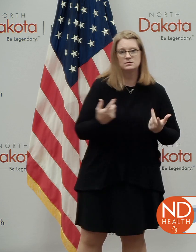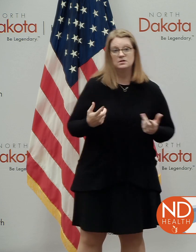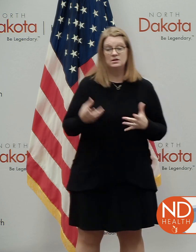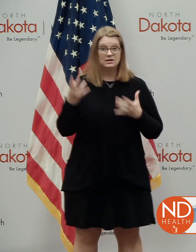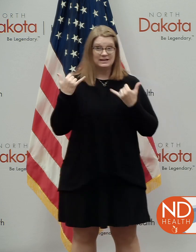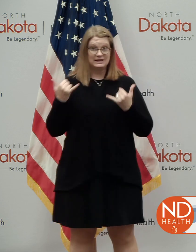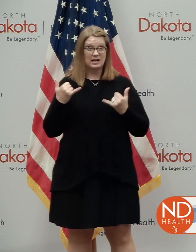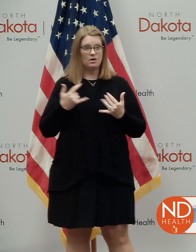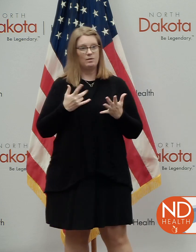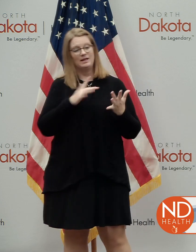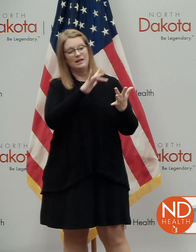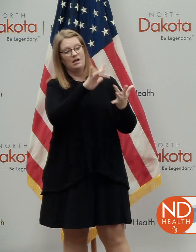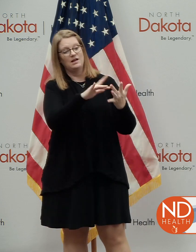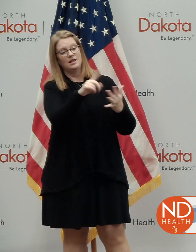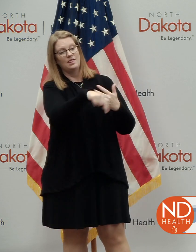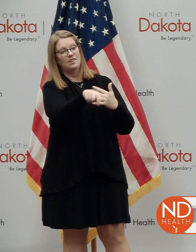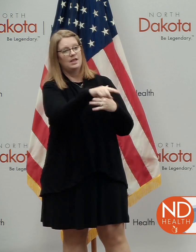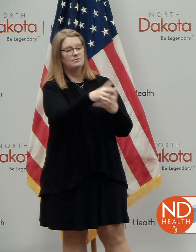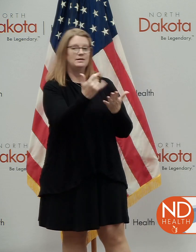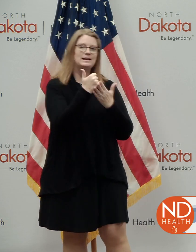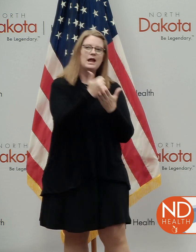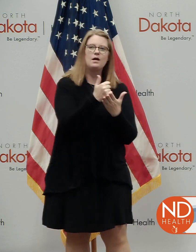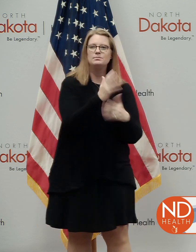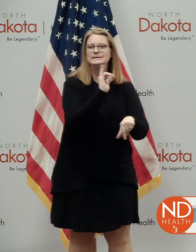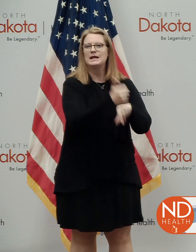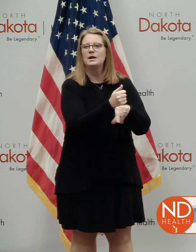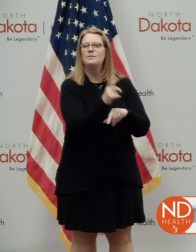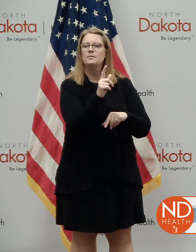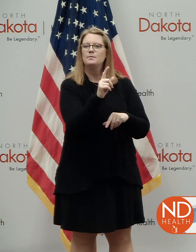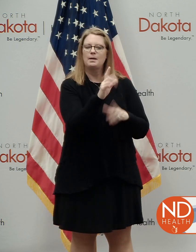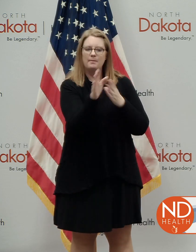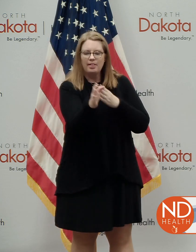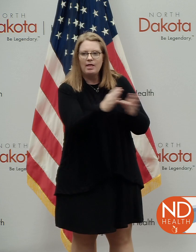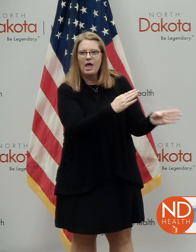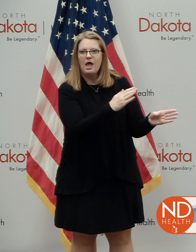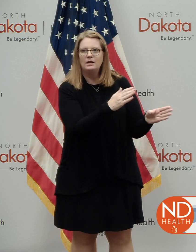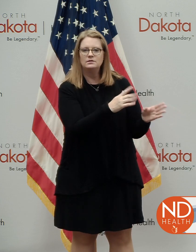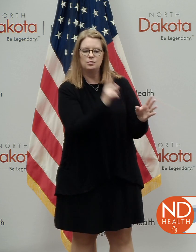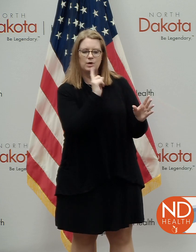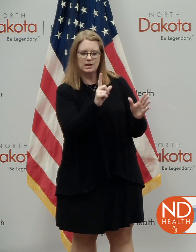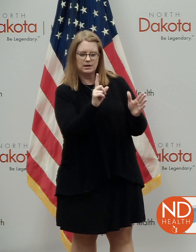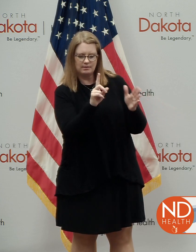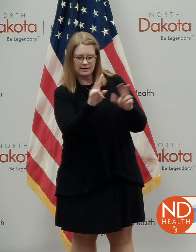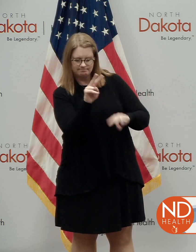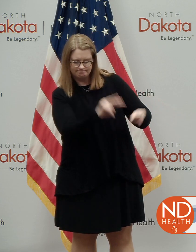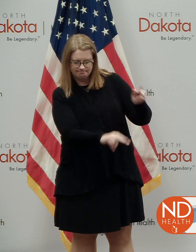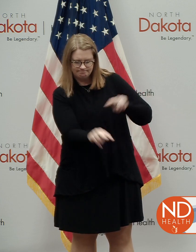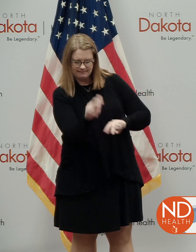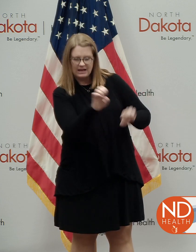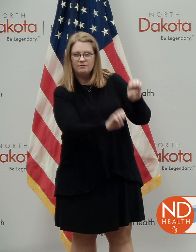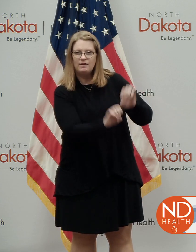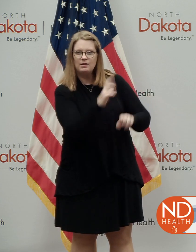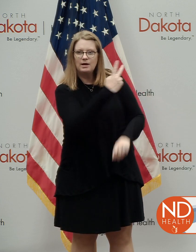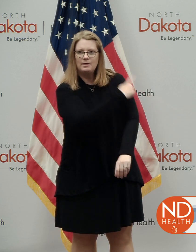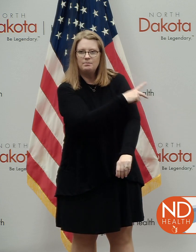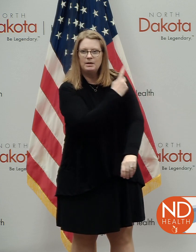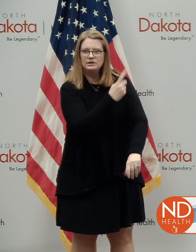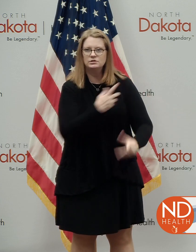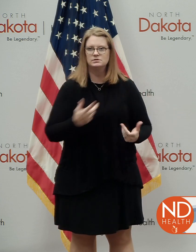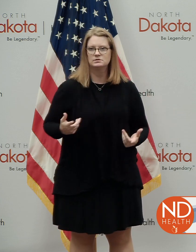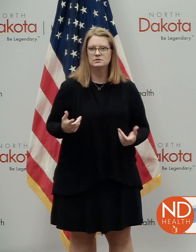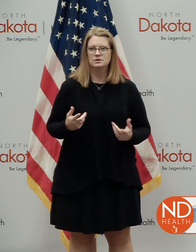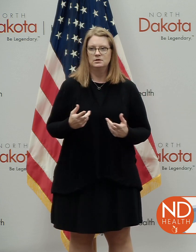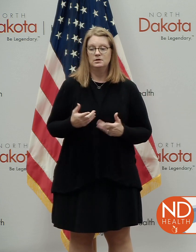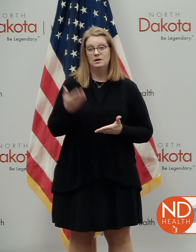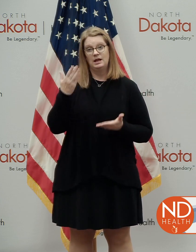them, help with triage plans. Some of our less critical folks can finish their